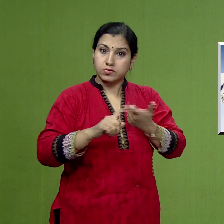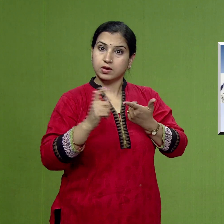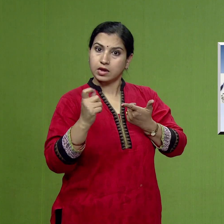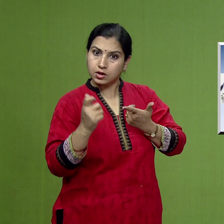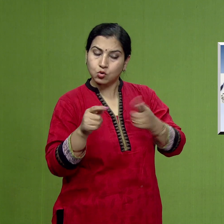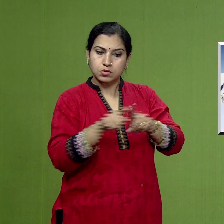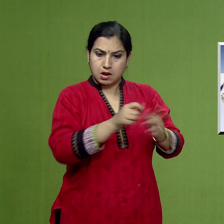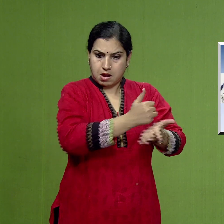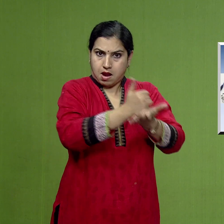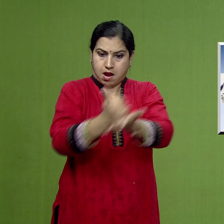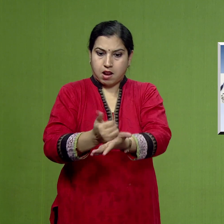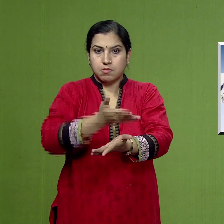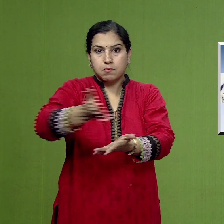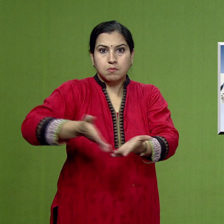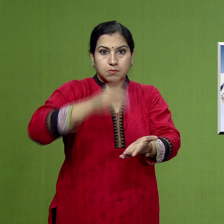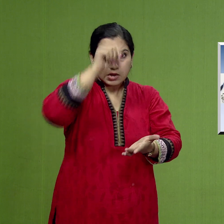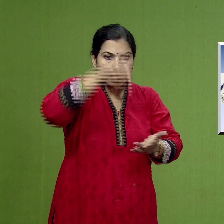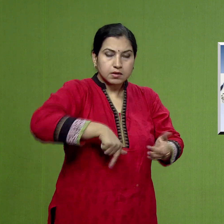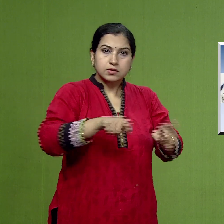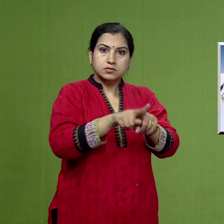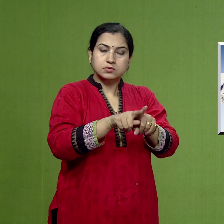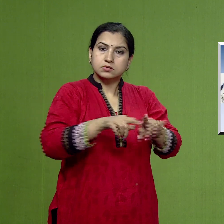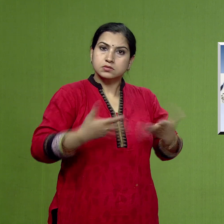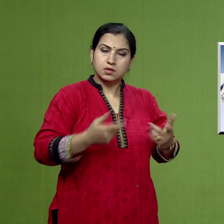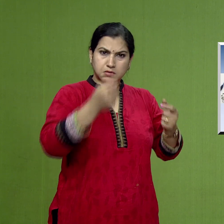resource of the country rather than a burden.